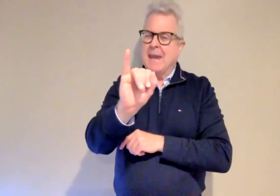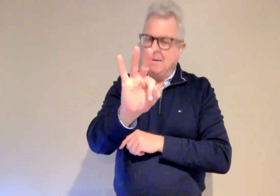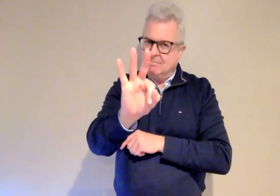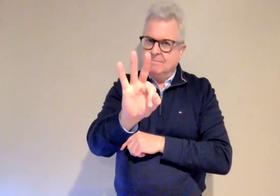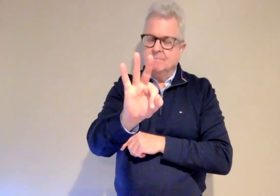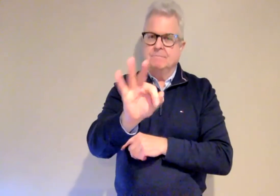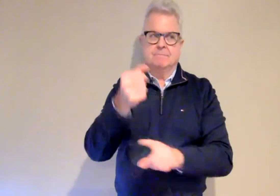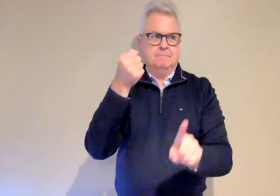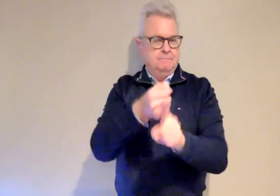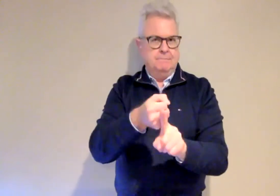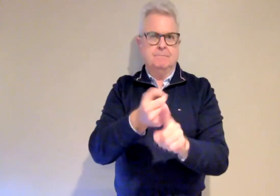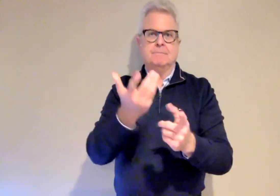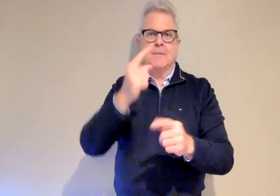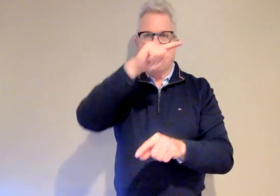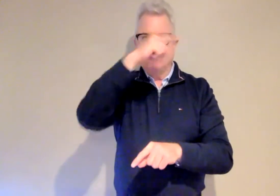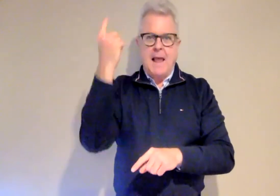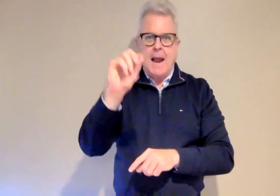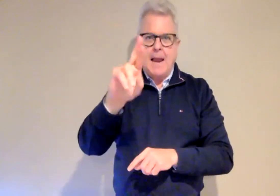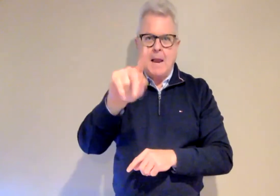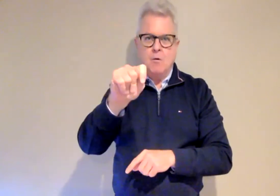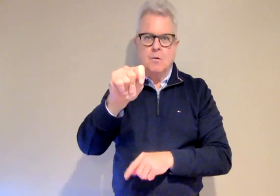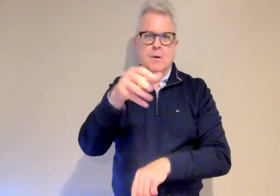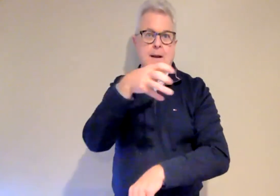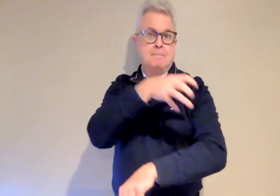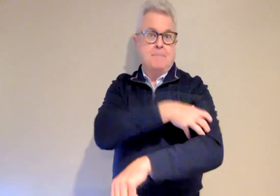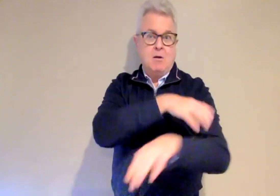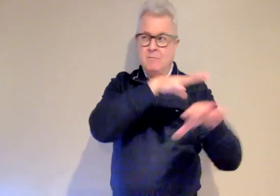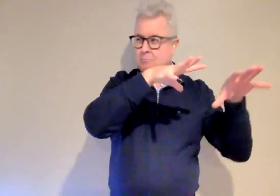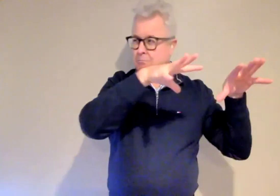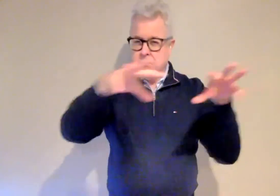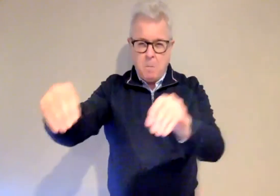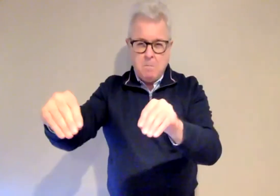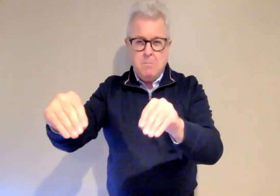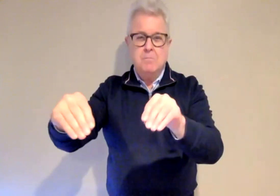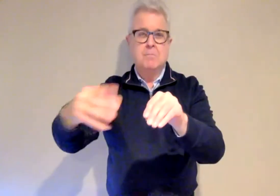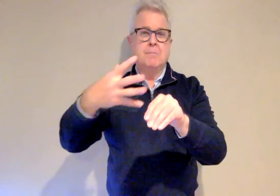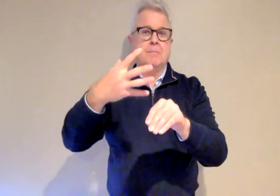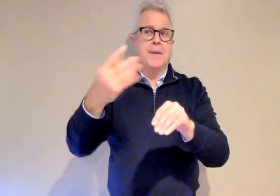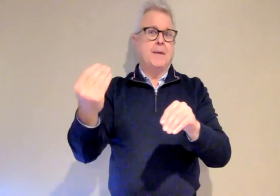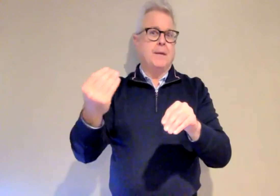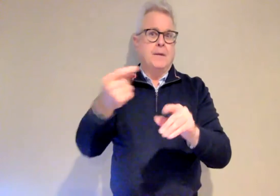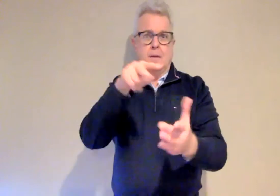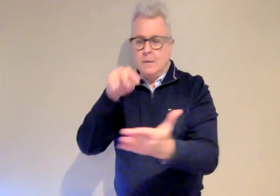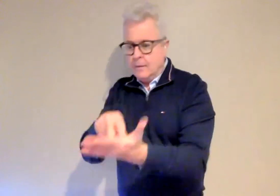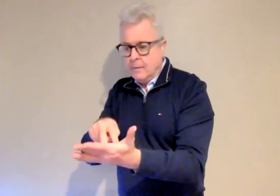normal. But in the event that you have a blackout and there's a power outage and your furnace is not